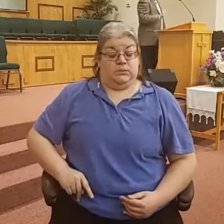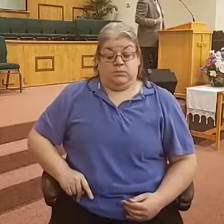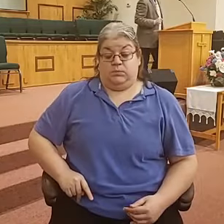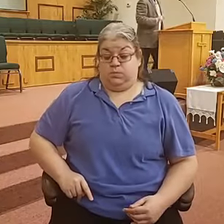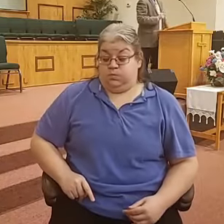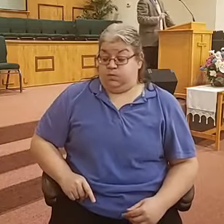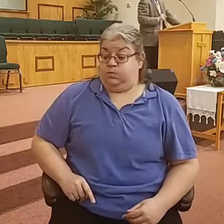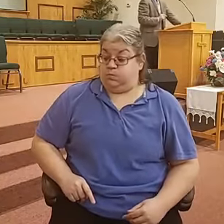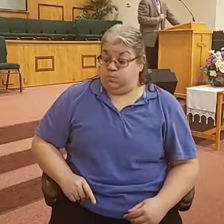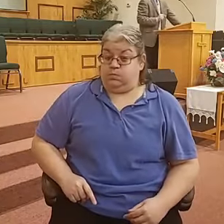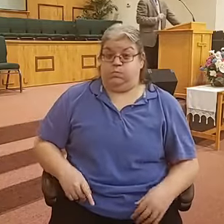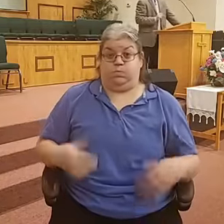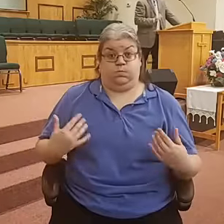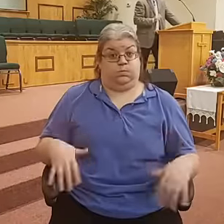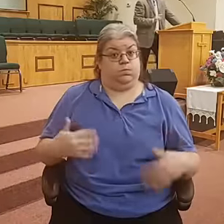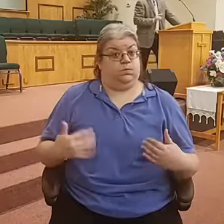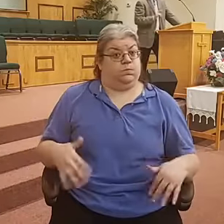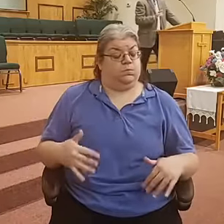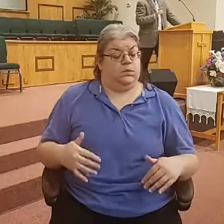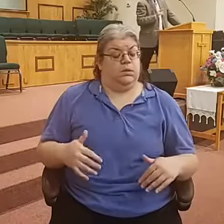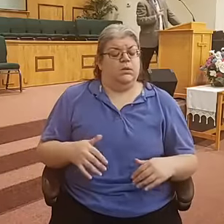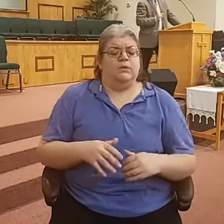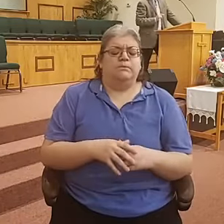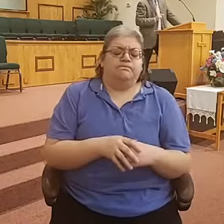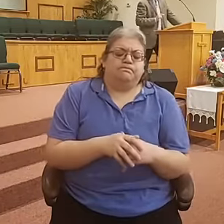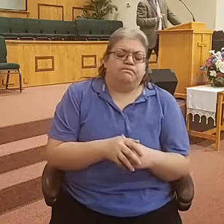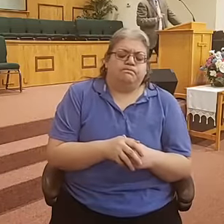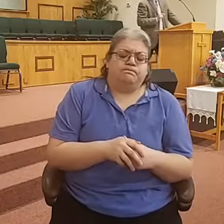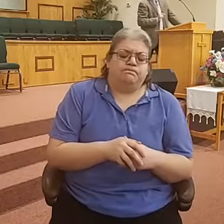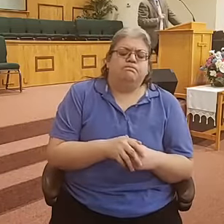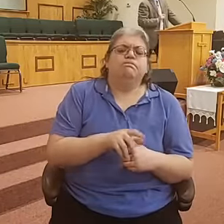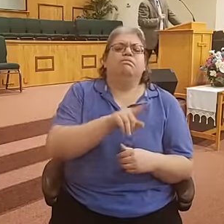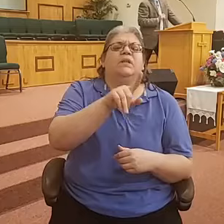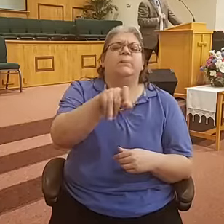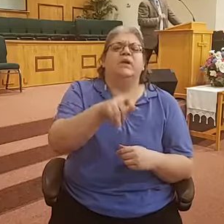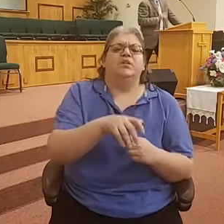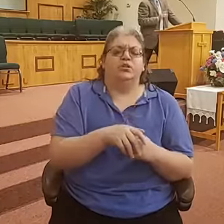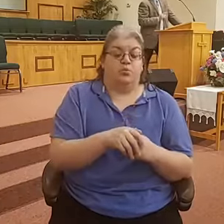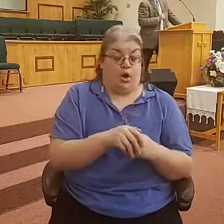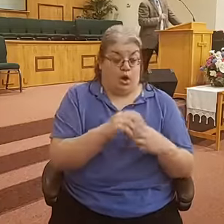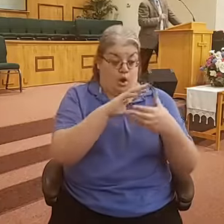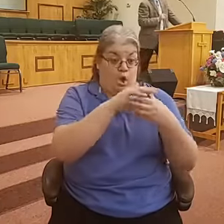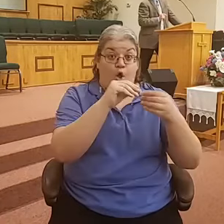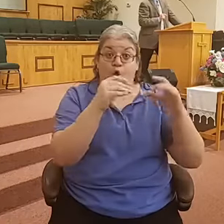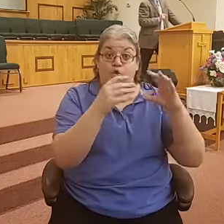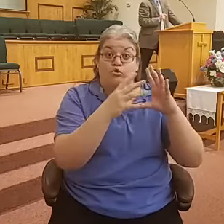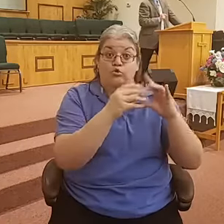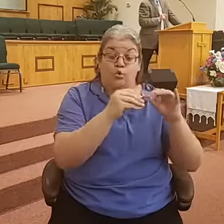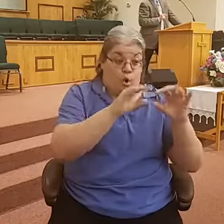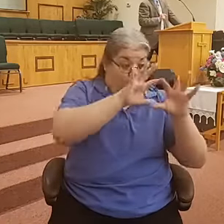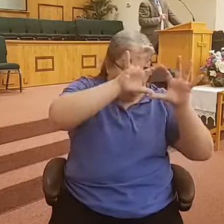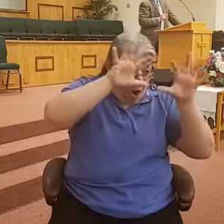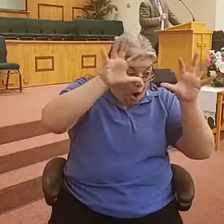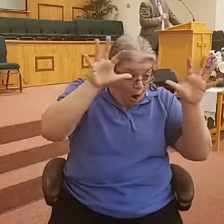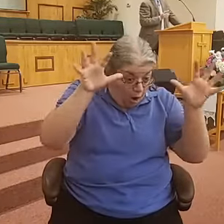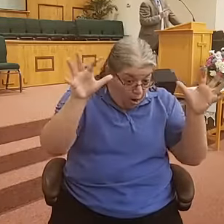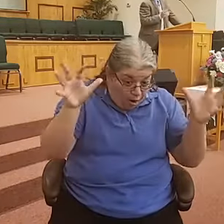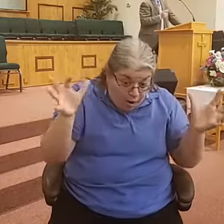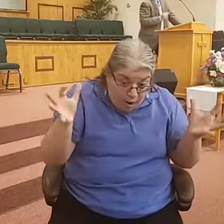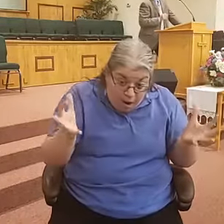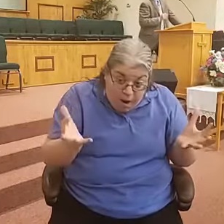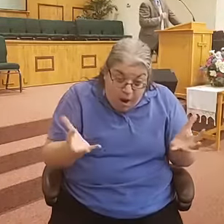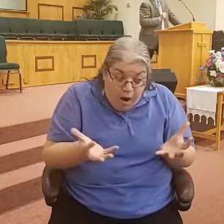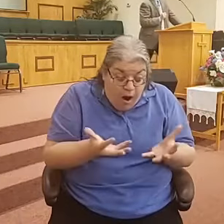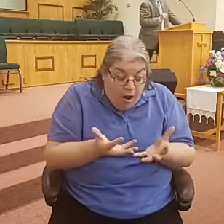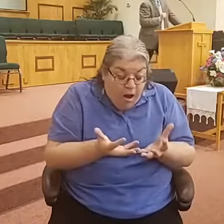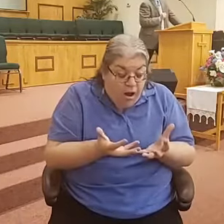Now let me ask you, if we look at the whole story, we can see that the slavery was